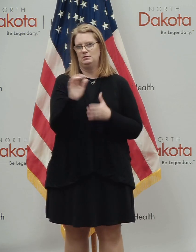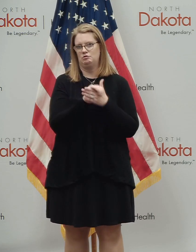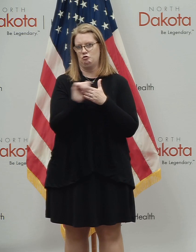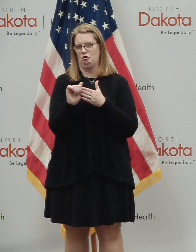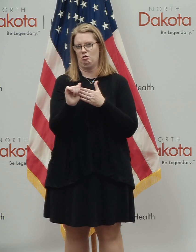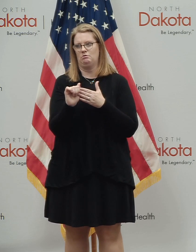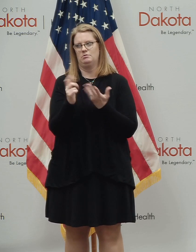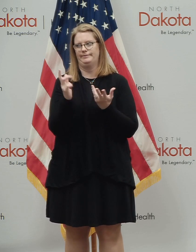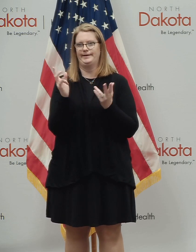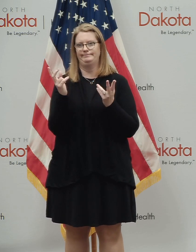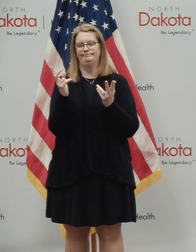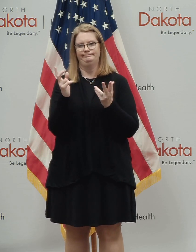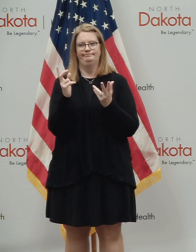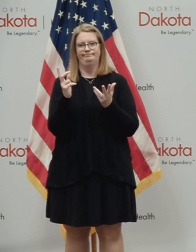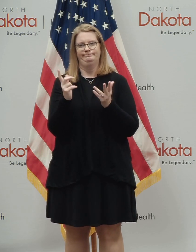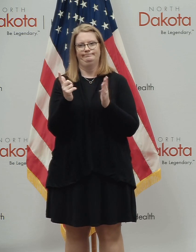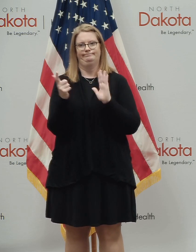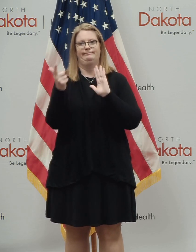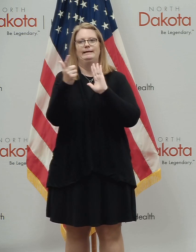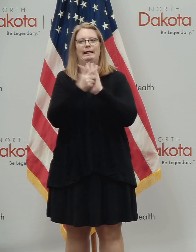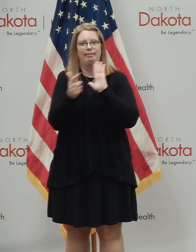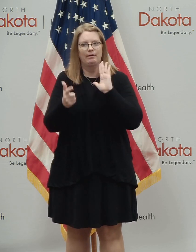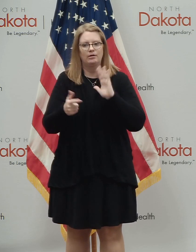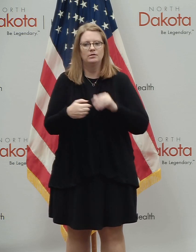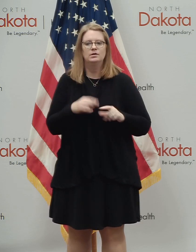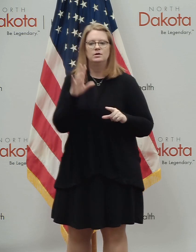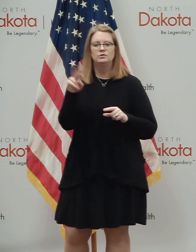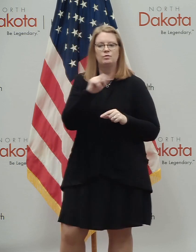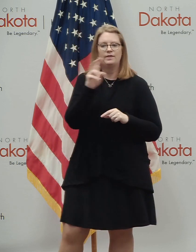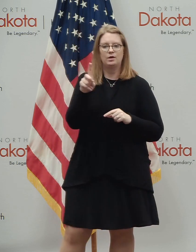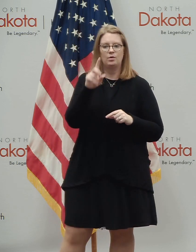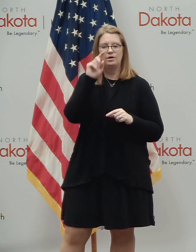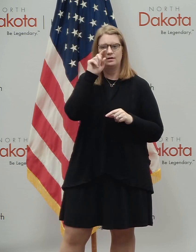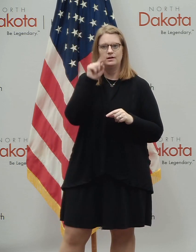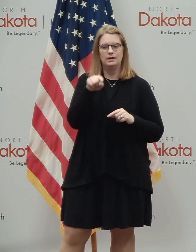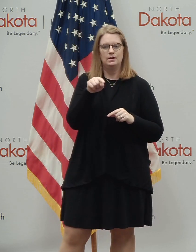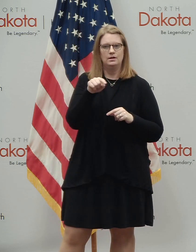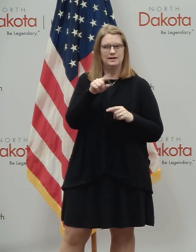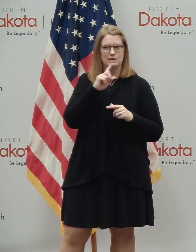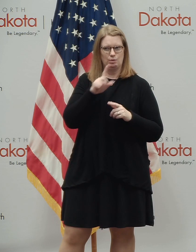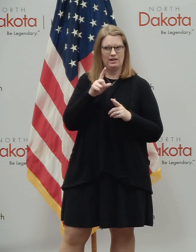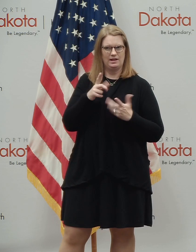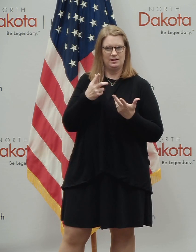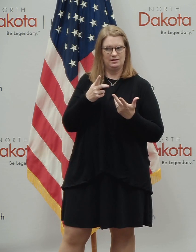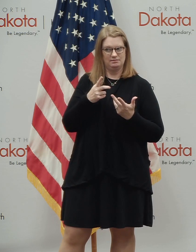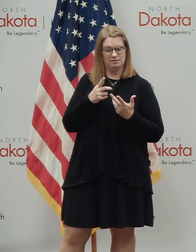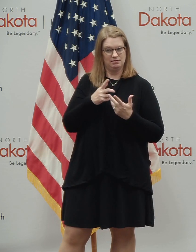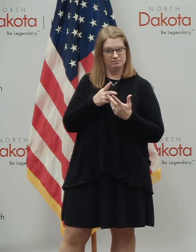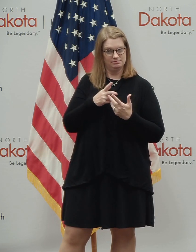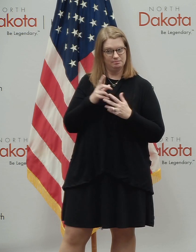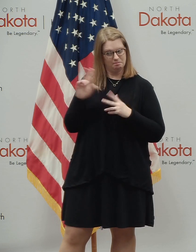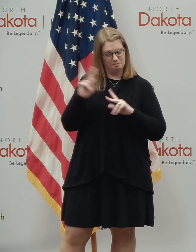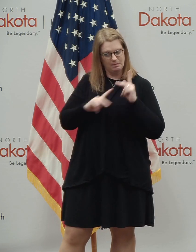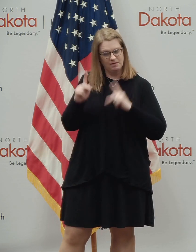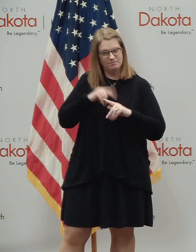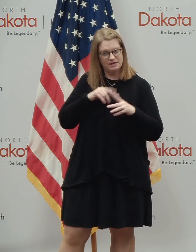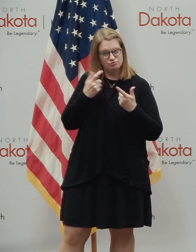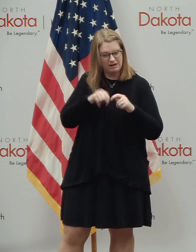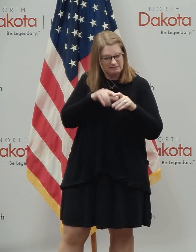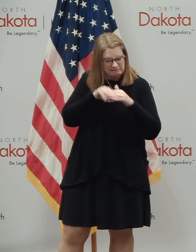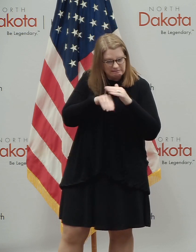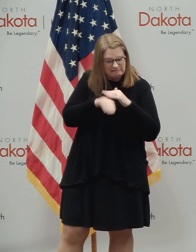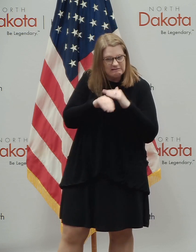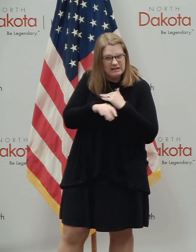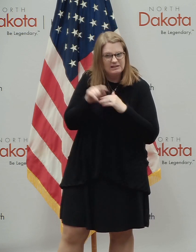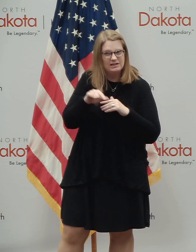enterprise. Educating North Dakotans on this growing threat of cyber attacks is a priority for the